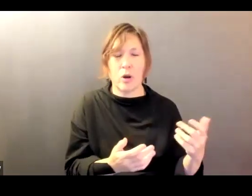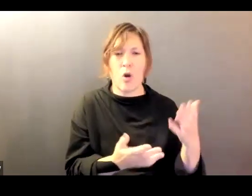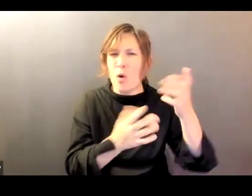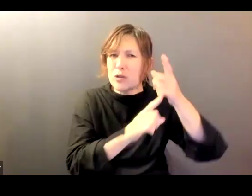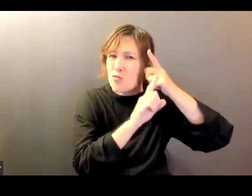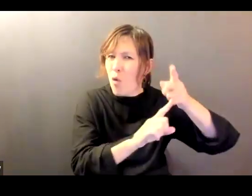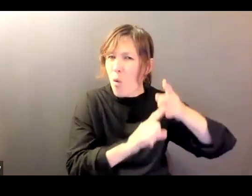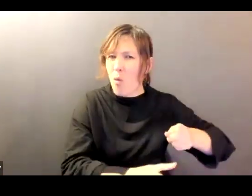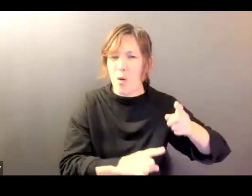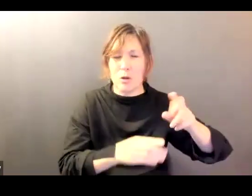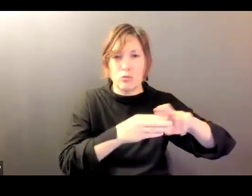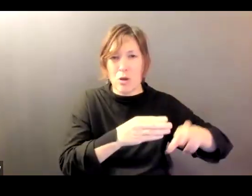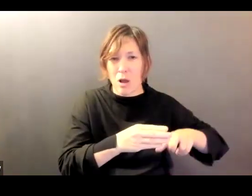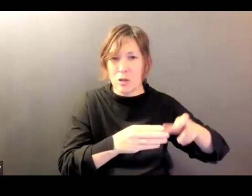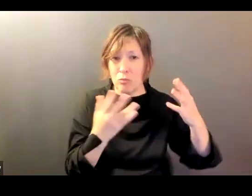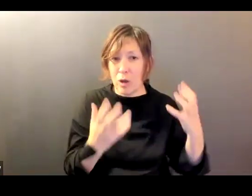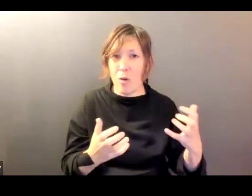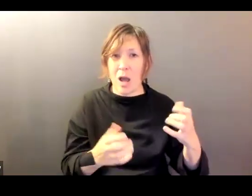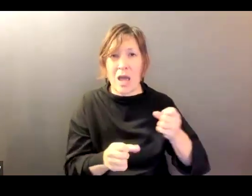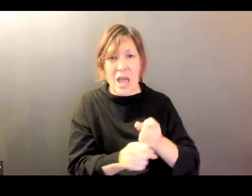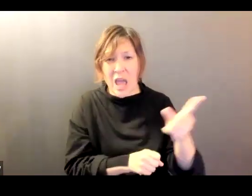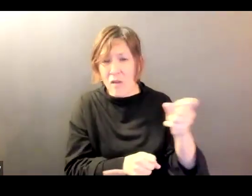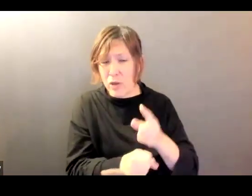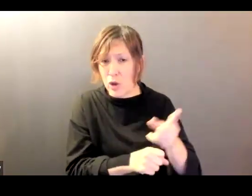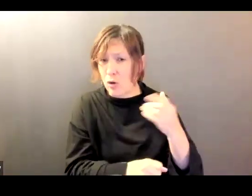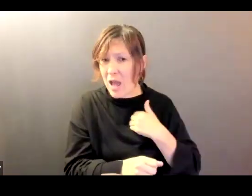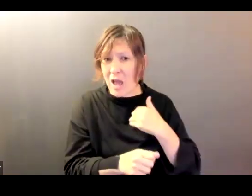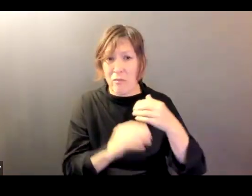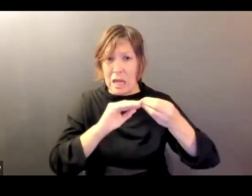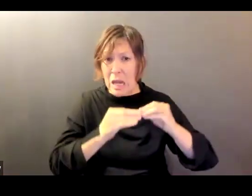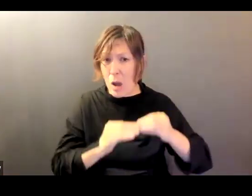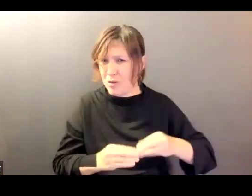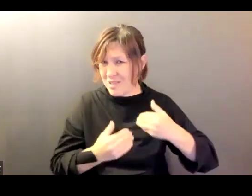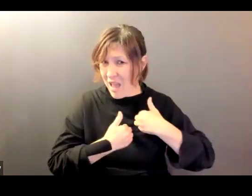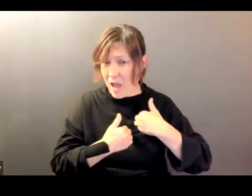Do we have year-over-year targets that we're working towards, and can we share them?